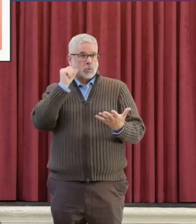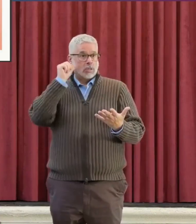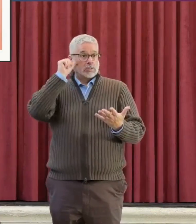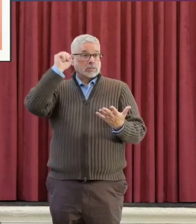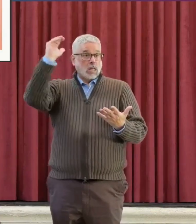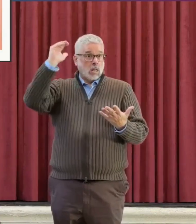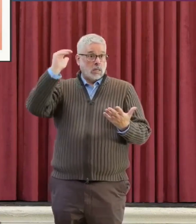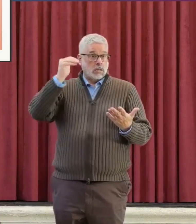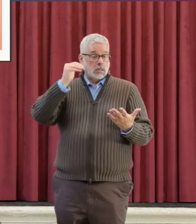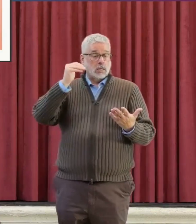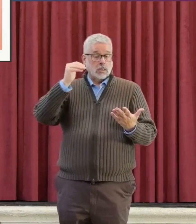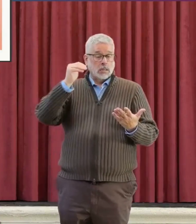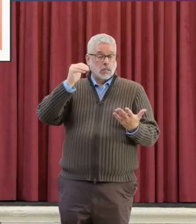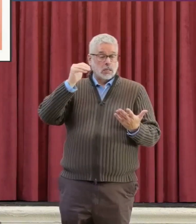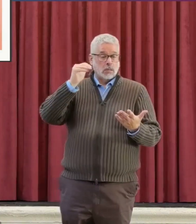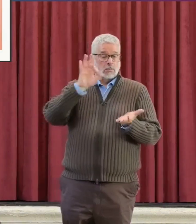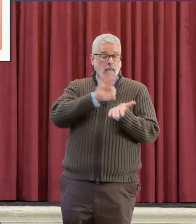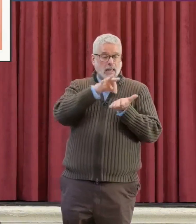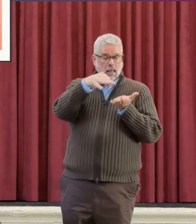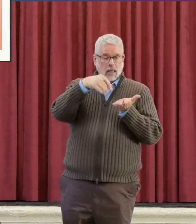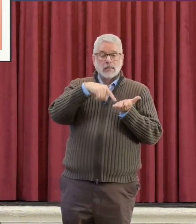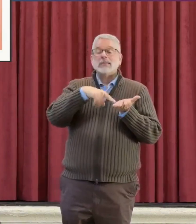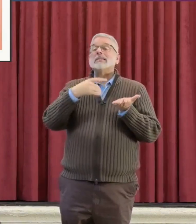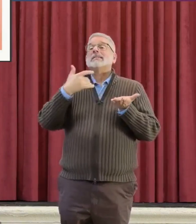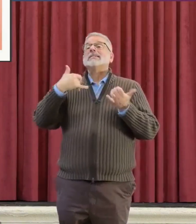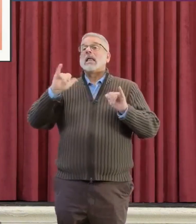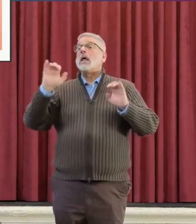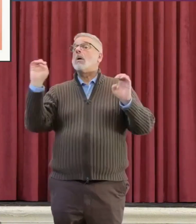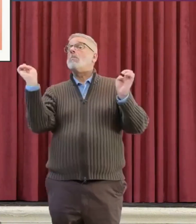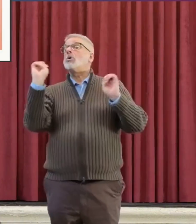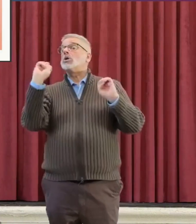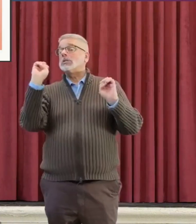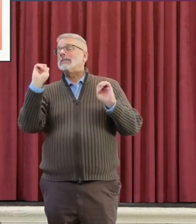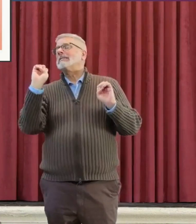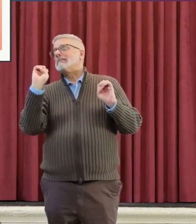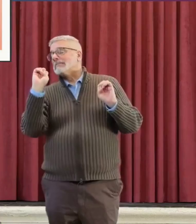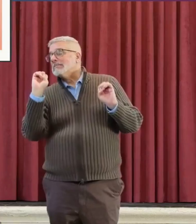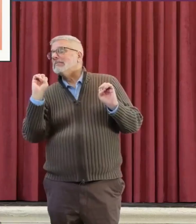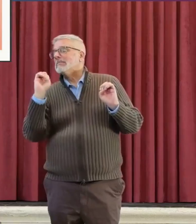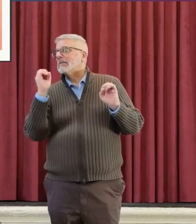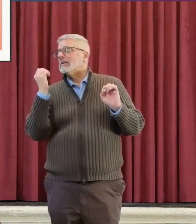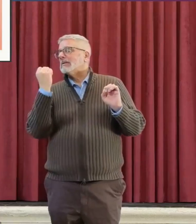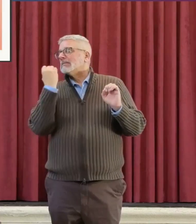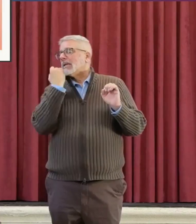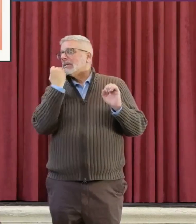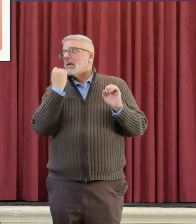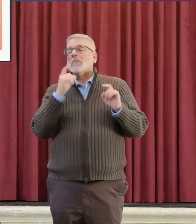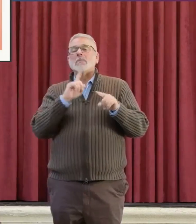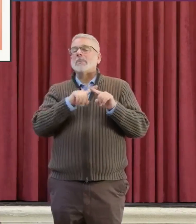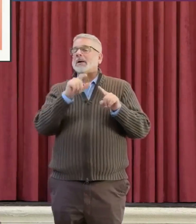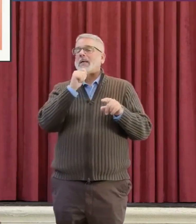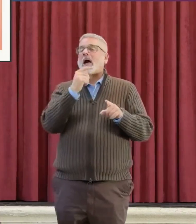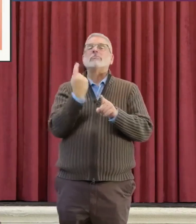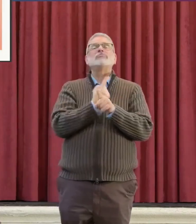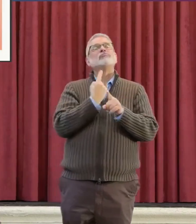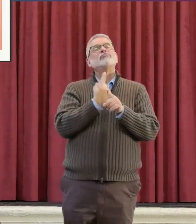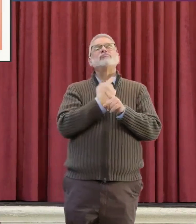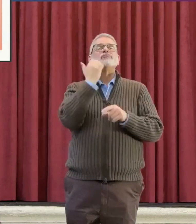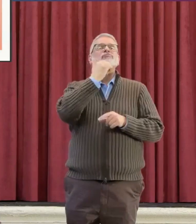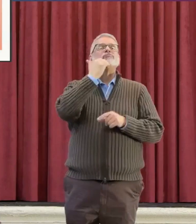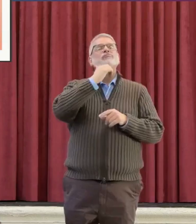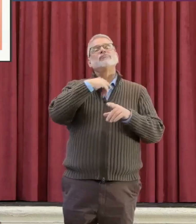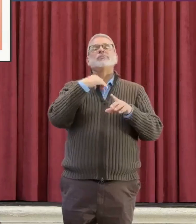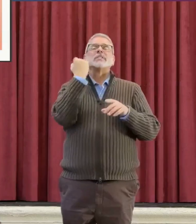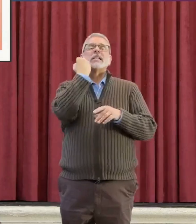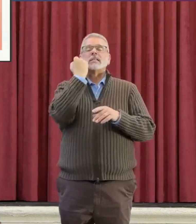Medi-Cal members. You still can get emergency dental care, but not the regular dental benefits.